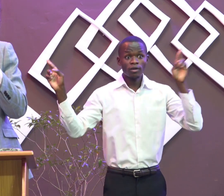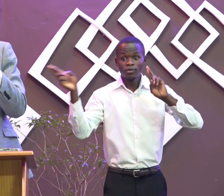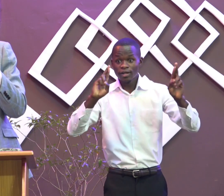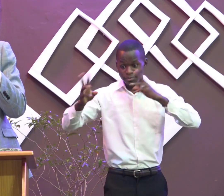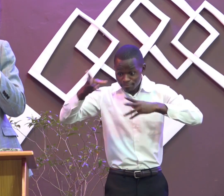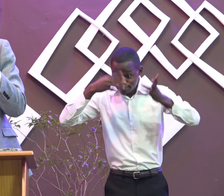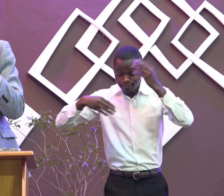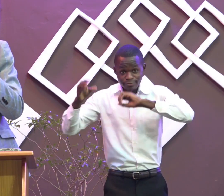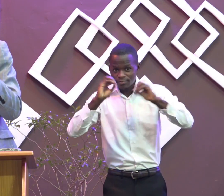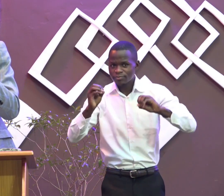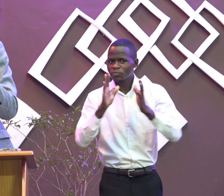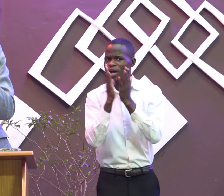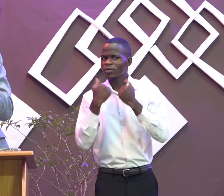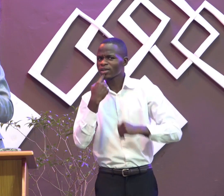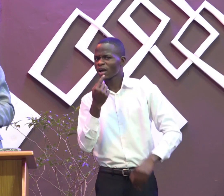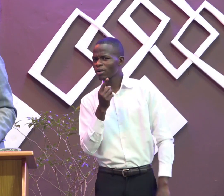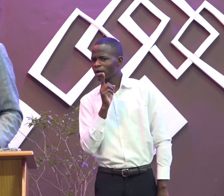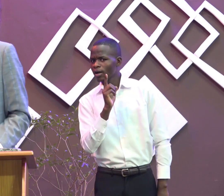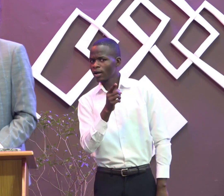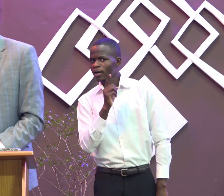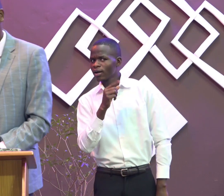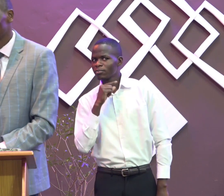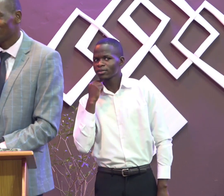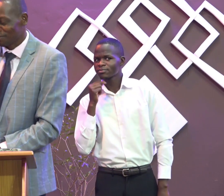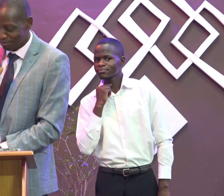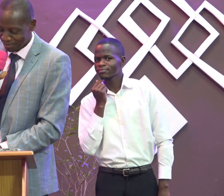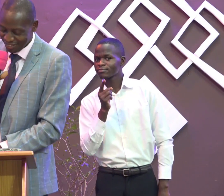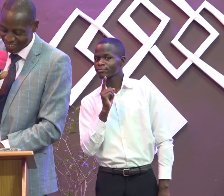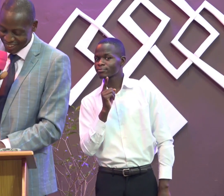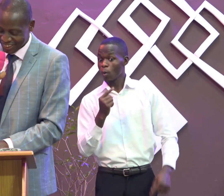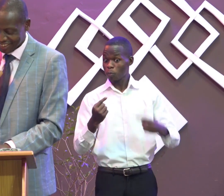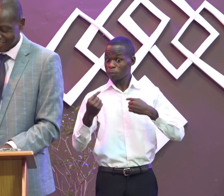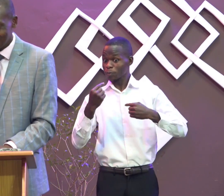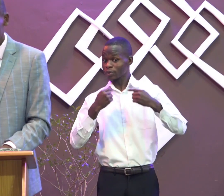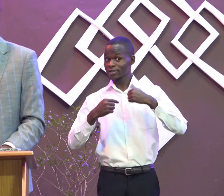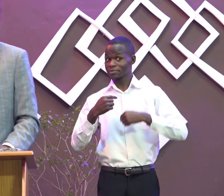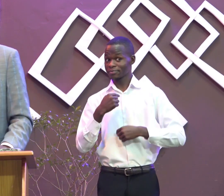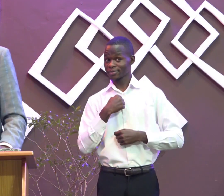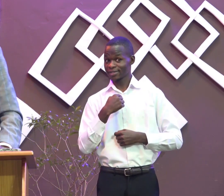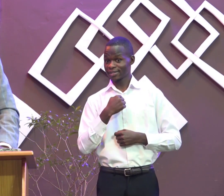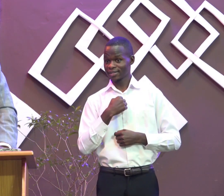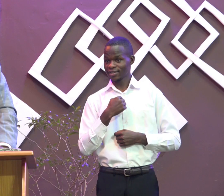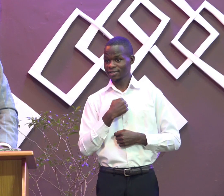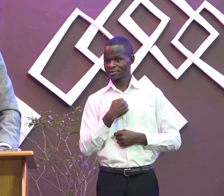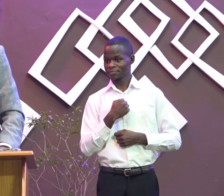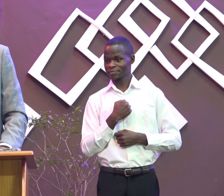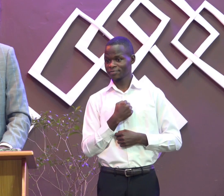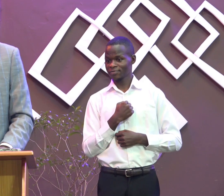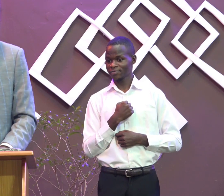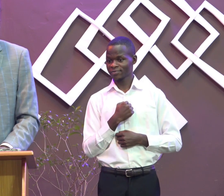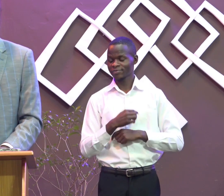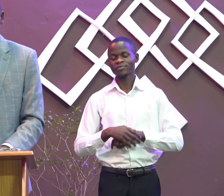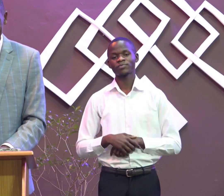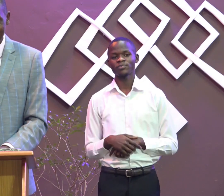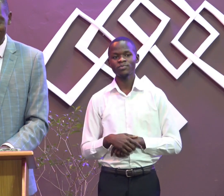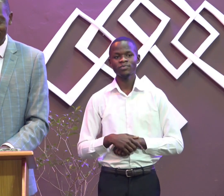When he came to Gayo naariku waza kati. Then he came to pulpit and said, some of you just want to move around. You don't want to sit down and be